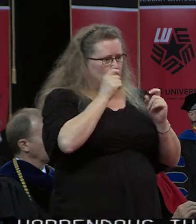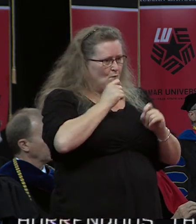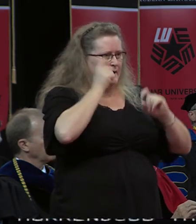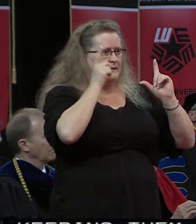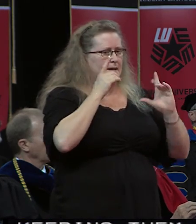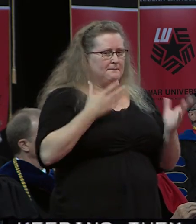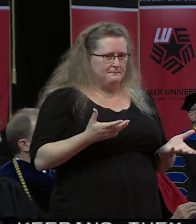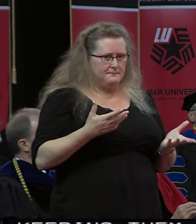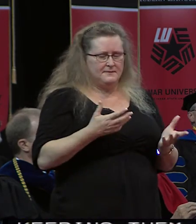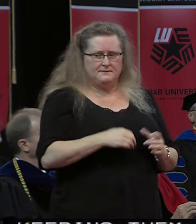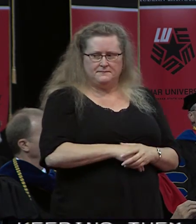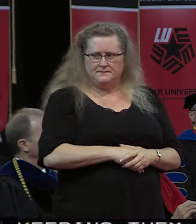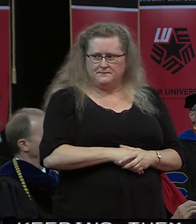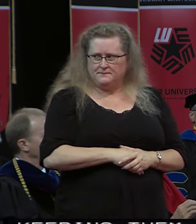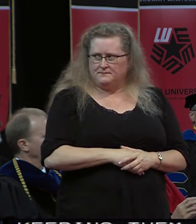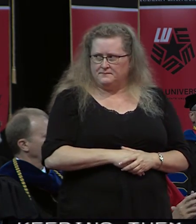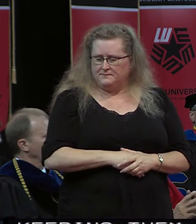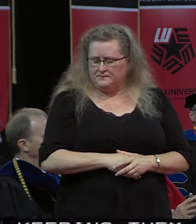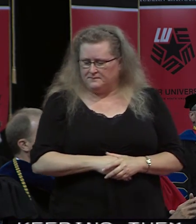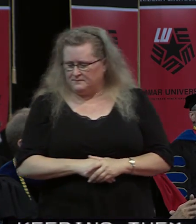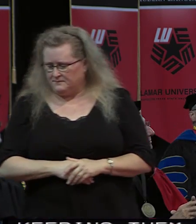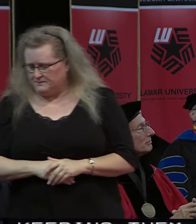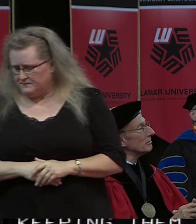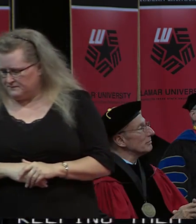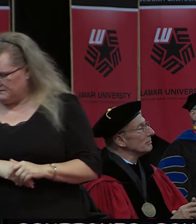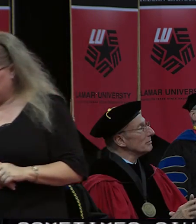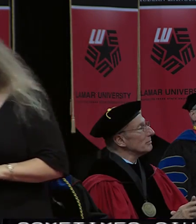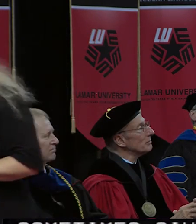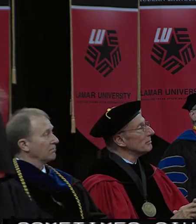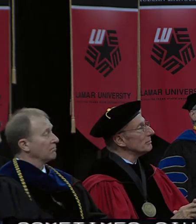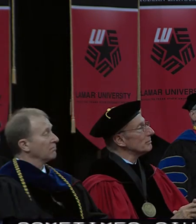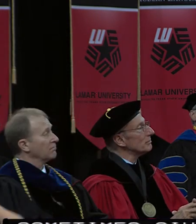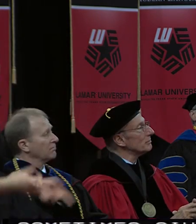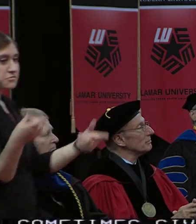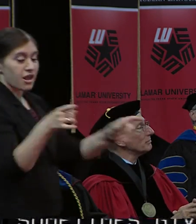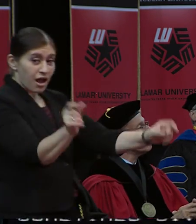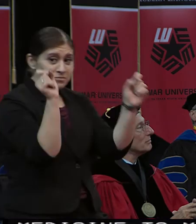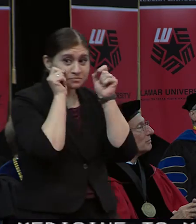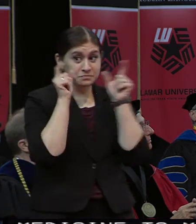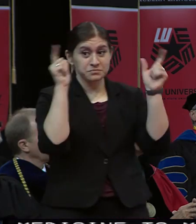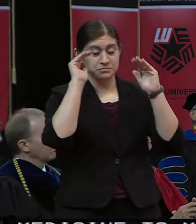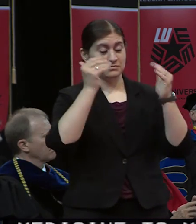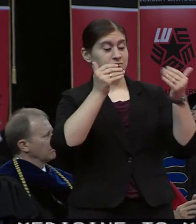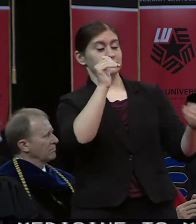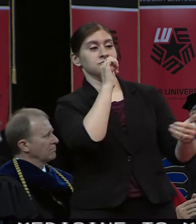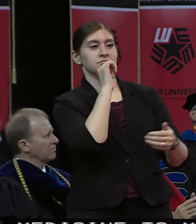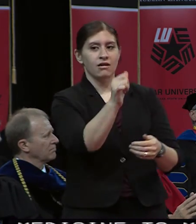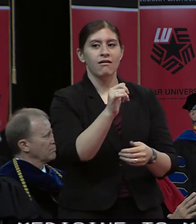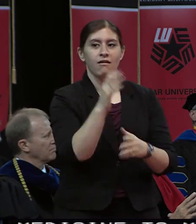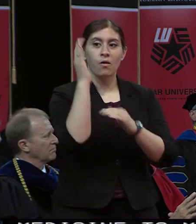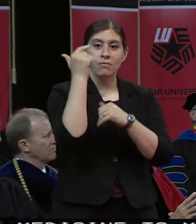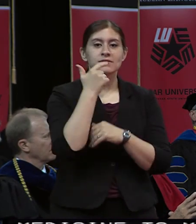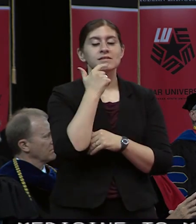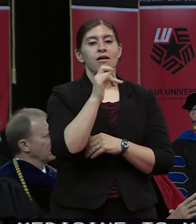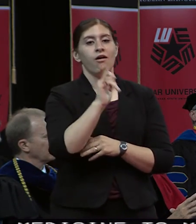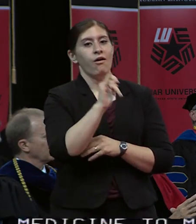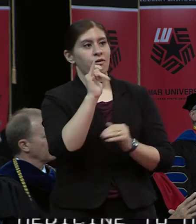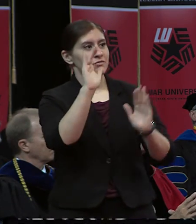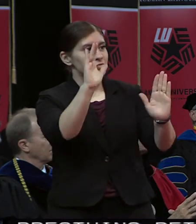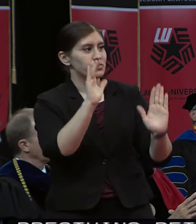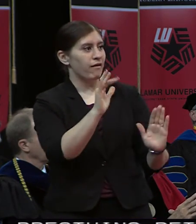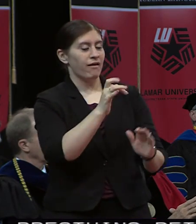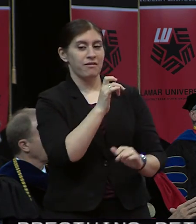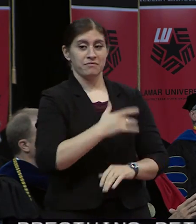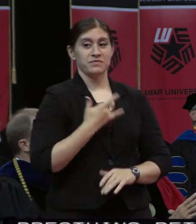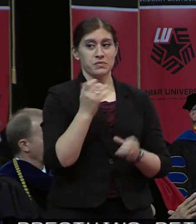little bit better. And boom, they wake up, their eyelids come up, they're no longer droopy-eyed, and hopefully they're saying, "Oh, this is great, I'm not feeling